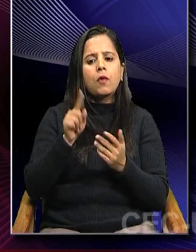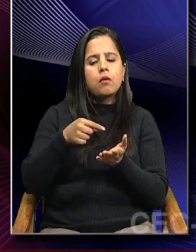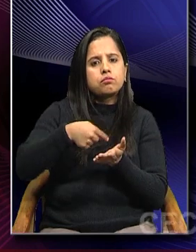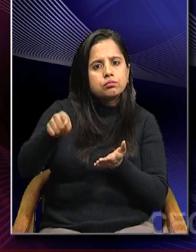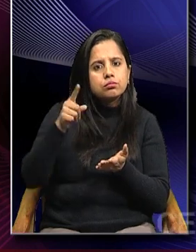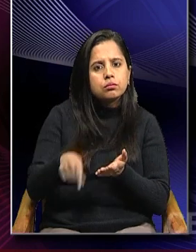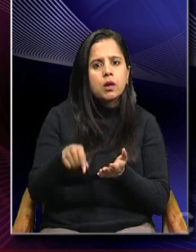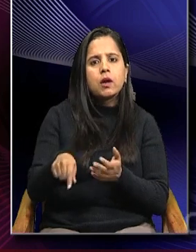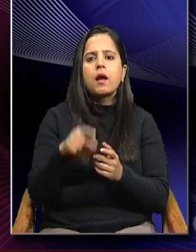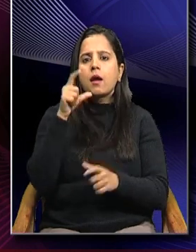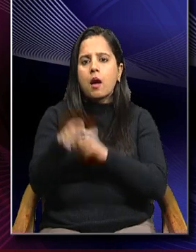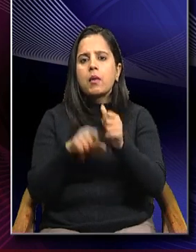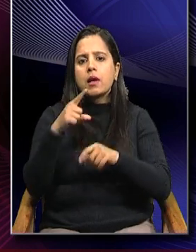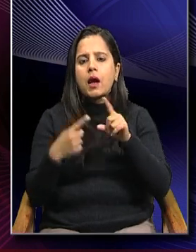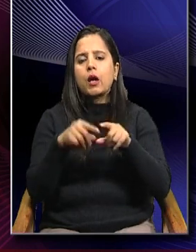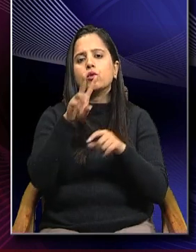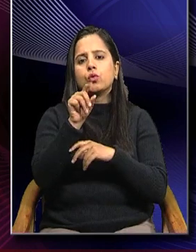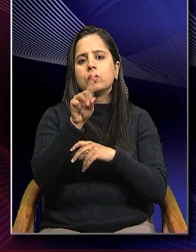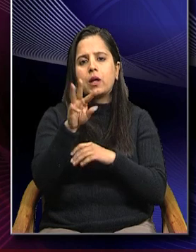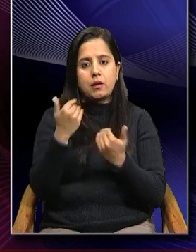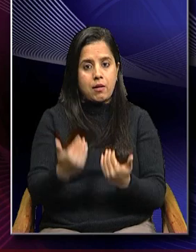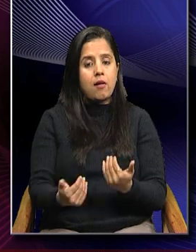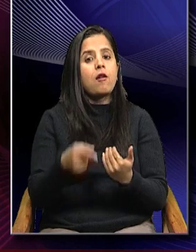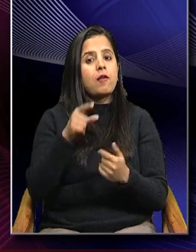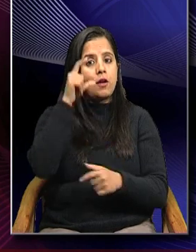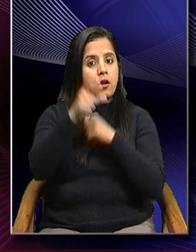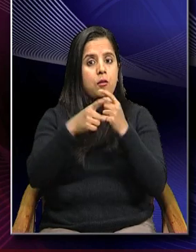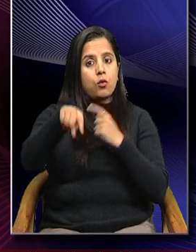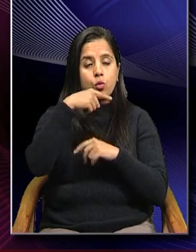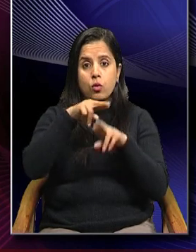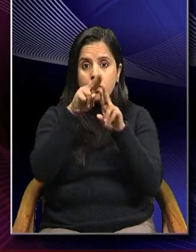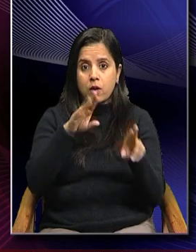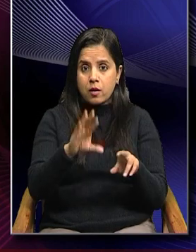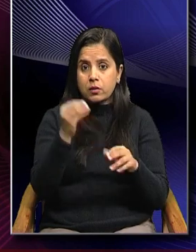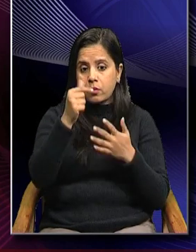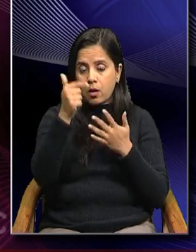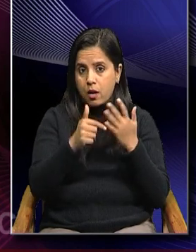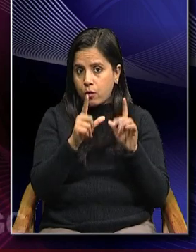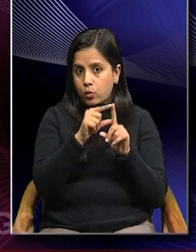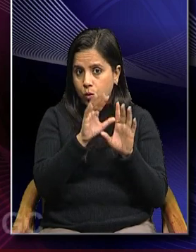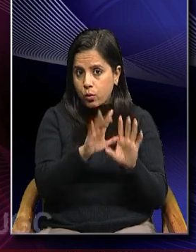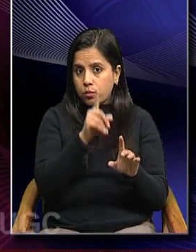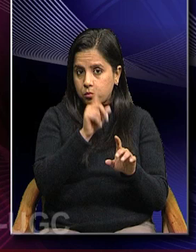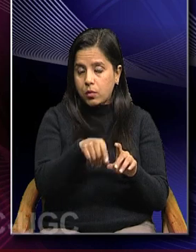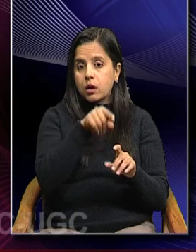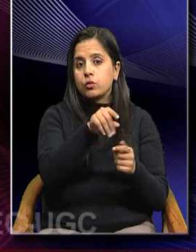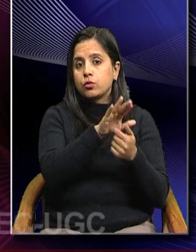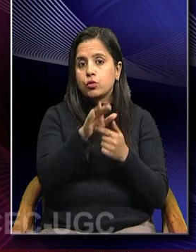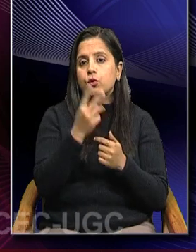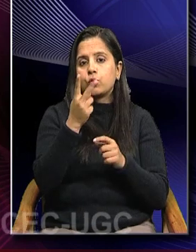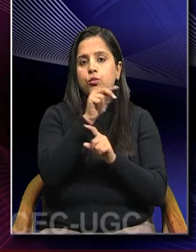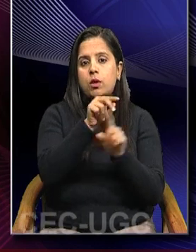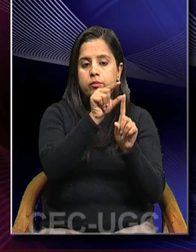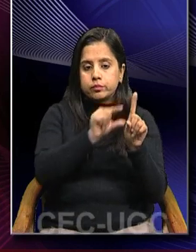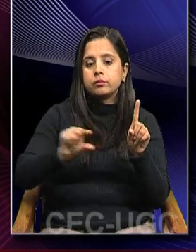of Companies Act 2013, where companies which are fulfilling certain criteria, they have to shell out 2% of